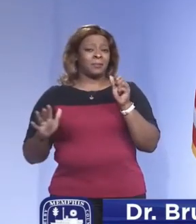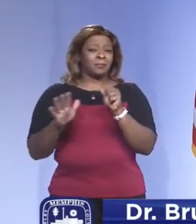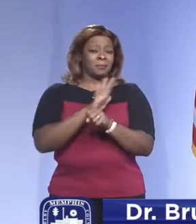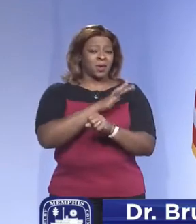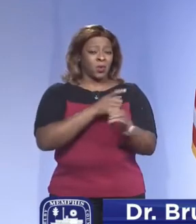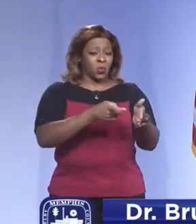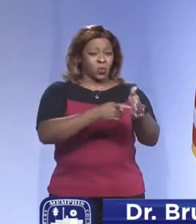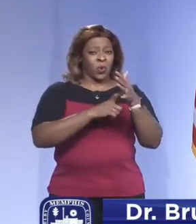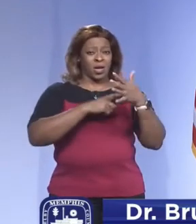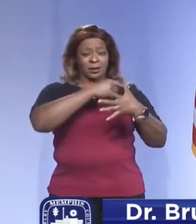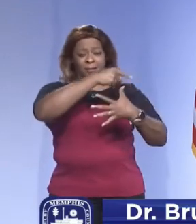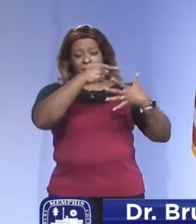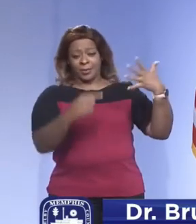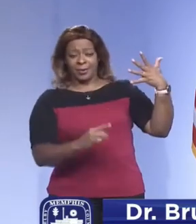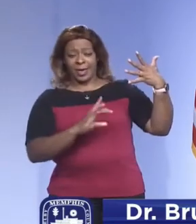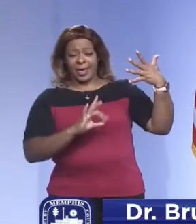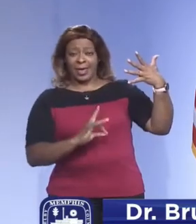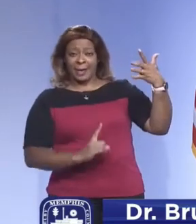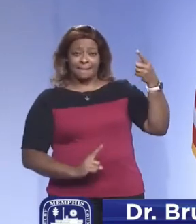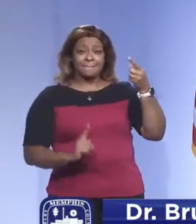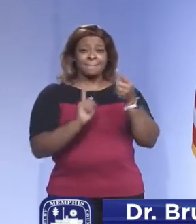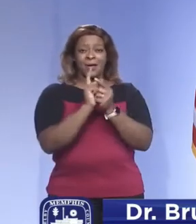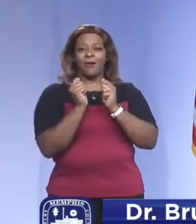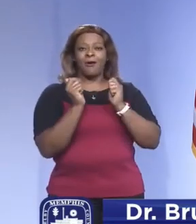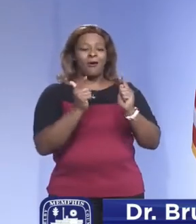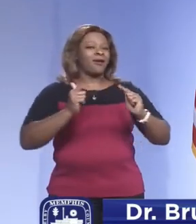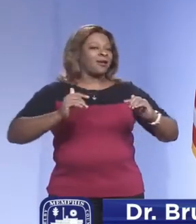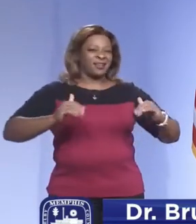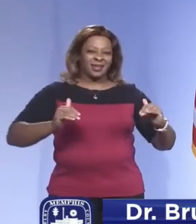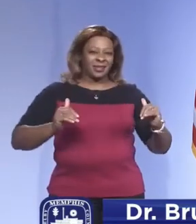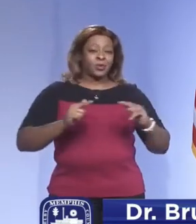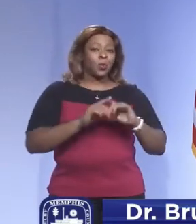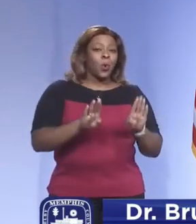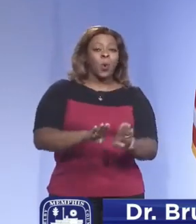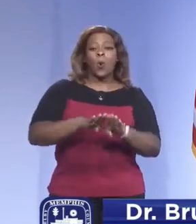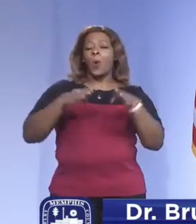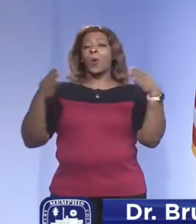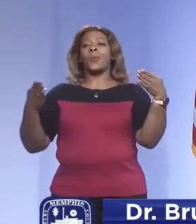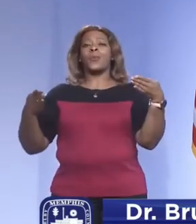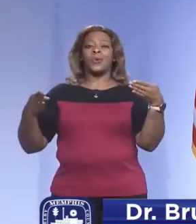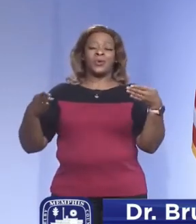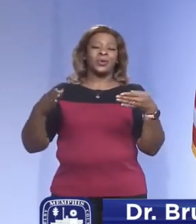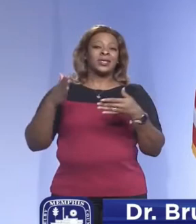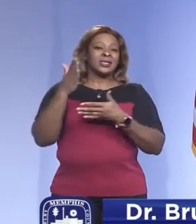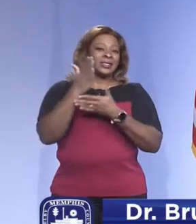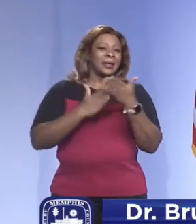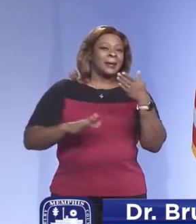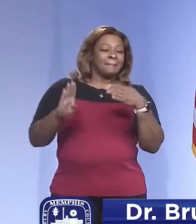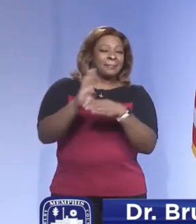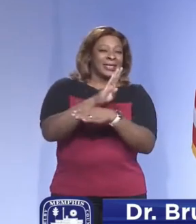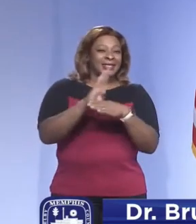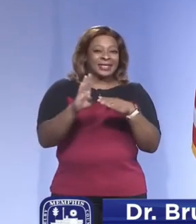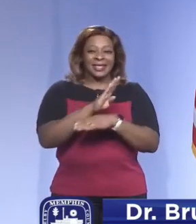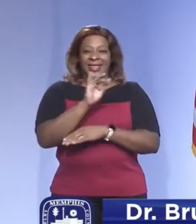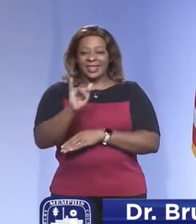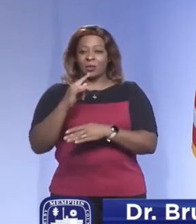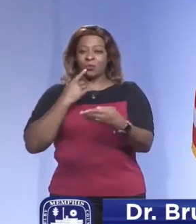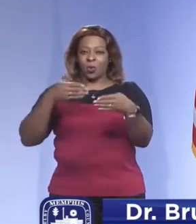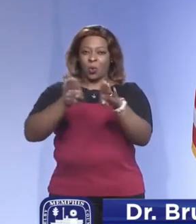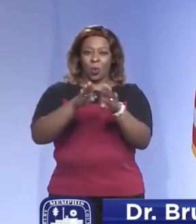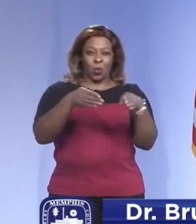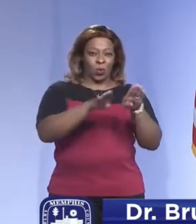criteria for improvement for us to open up some businesses that are